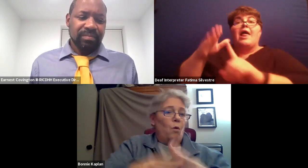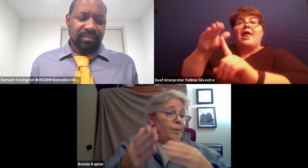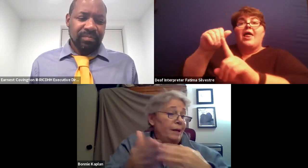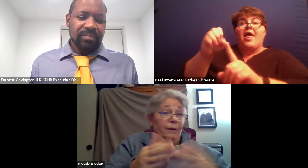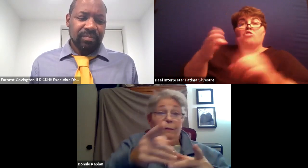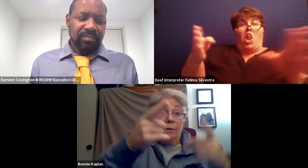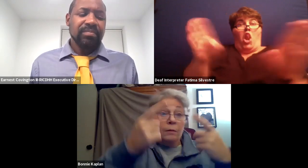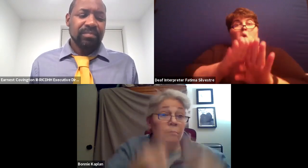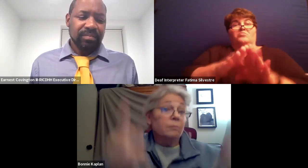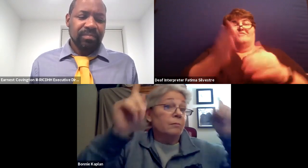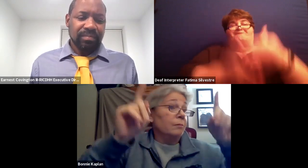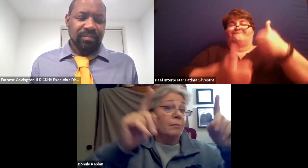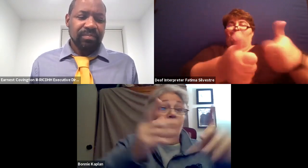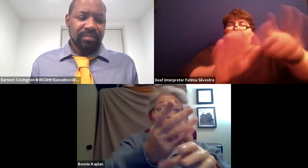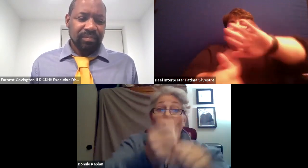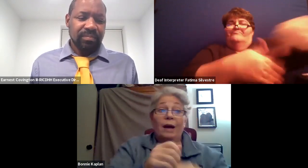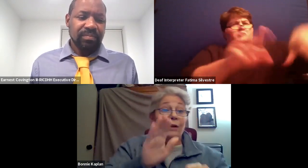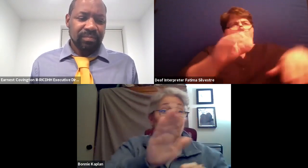and we never close a case.